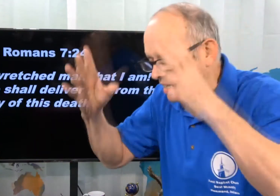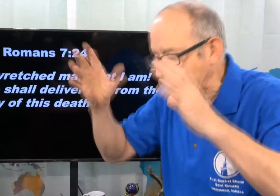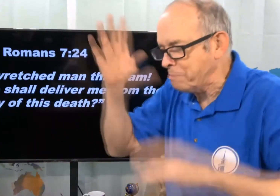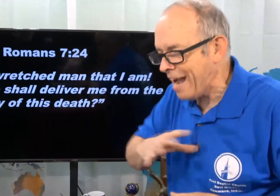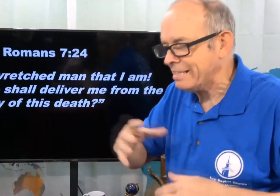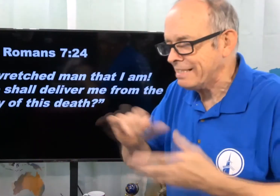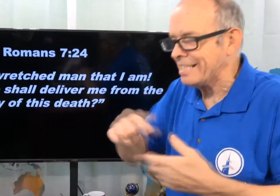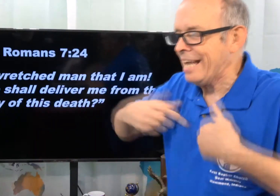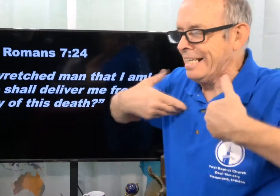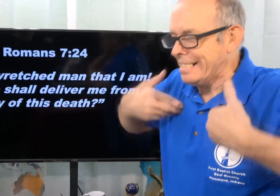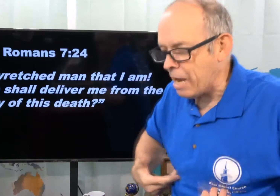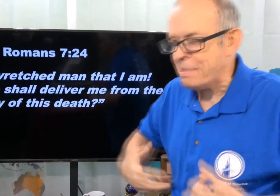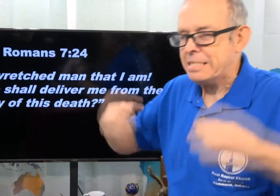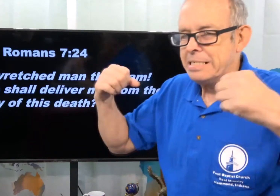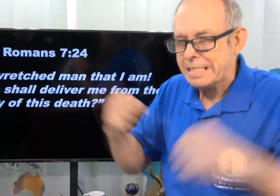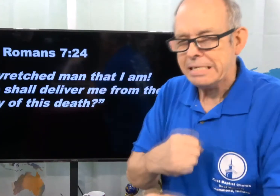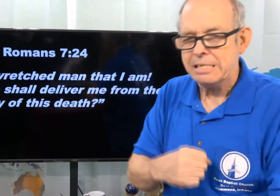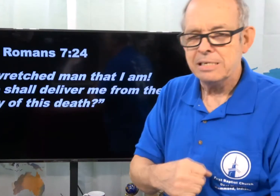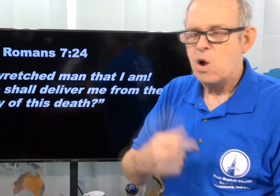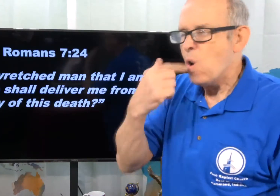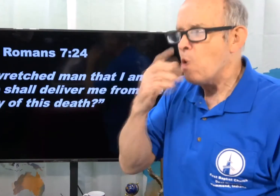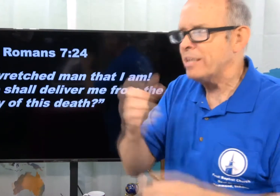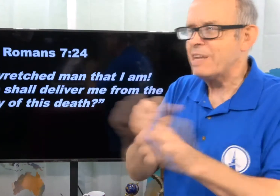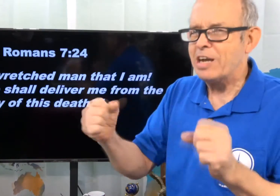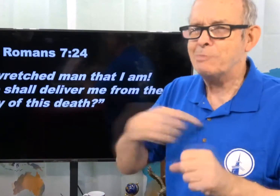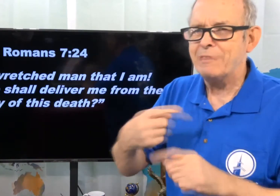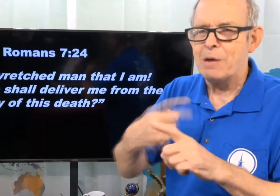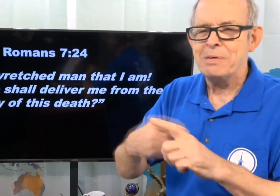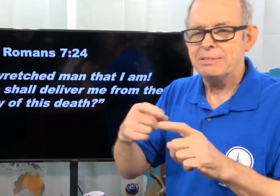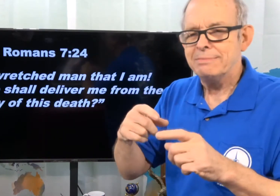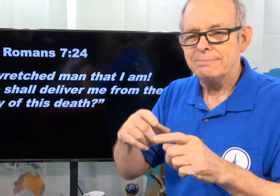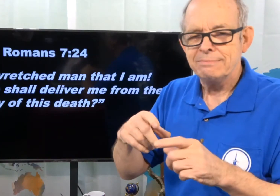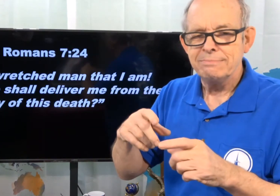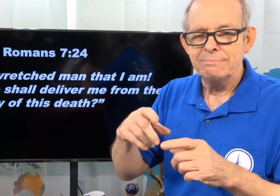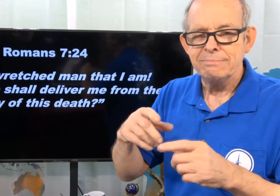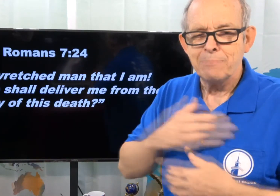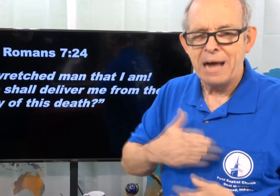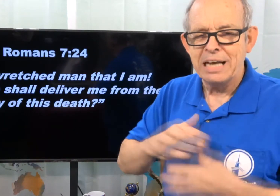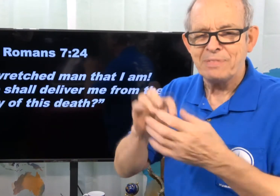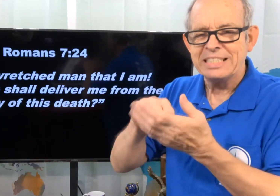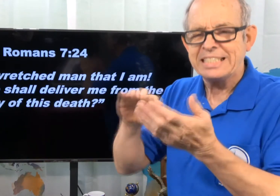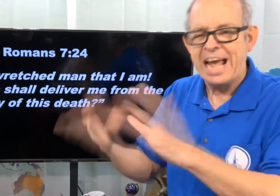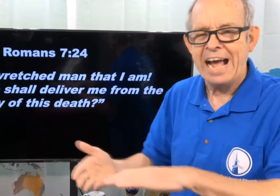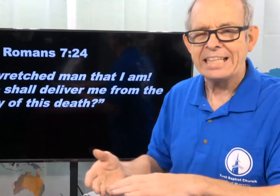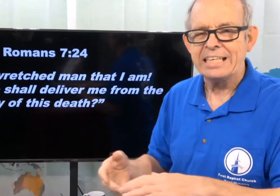Wicked man that I am. Who was to defend me from the body of the dead?